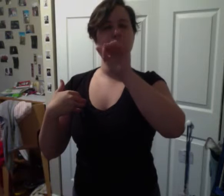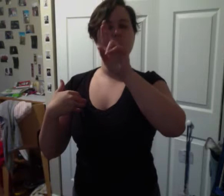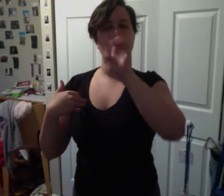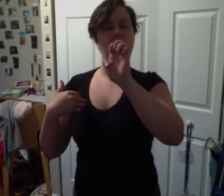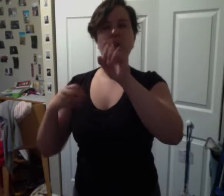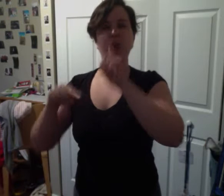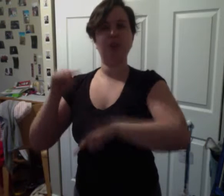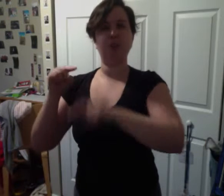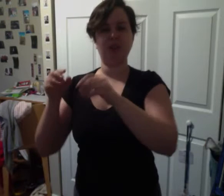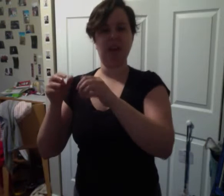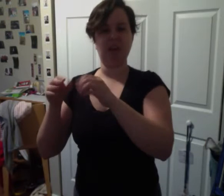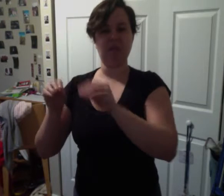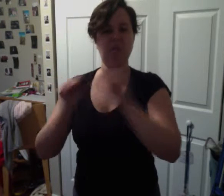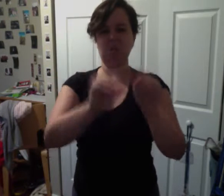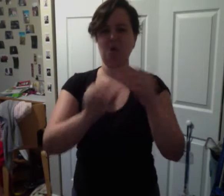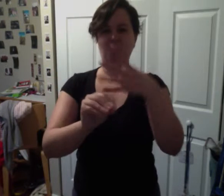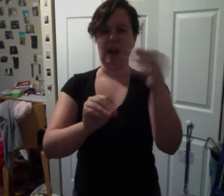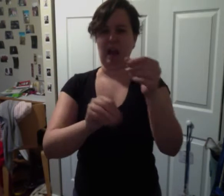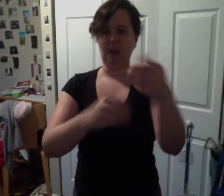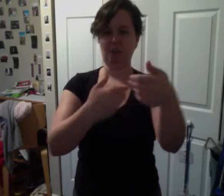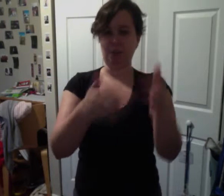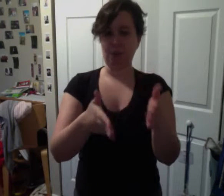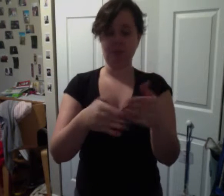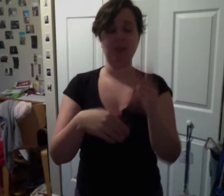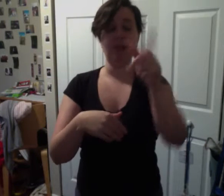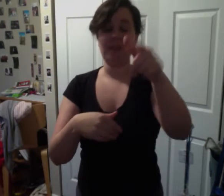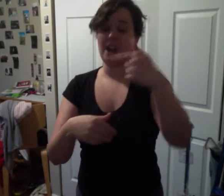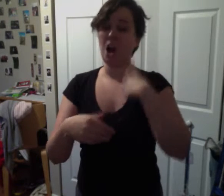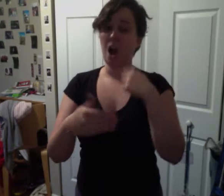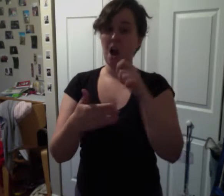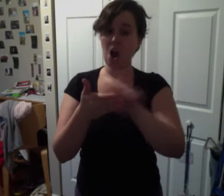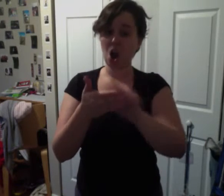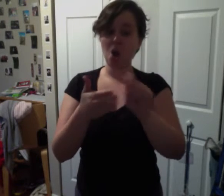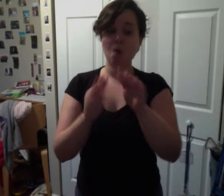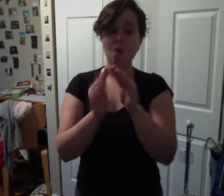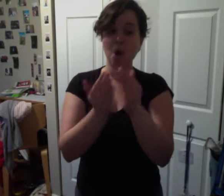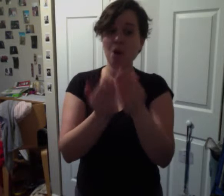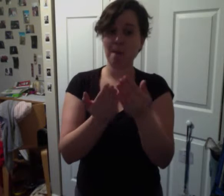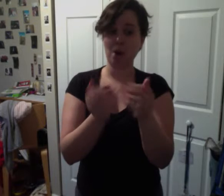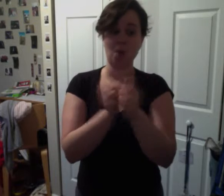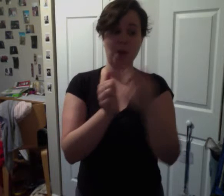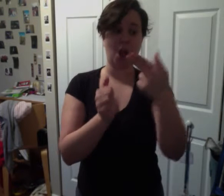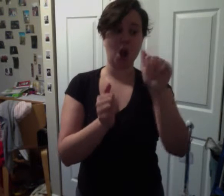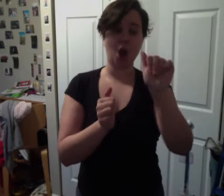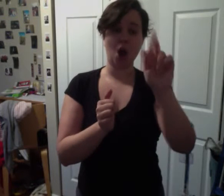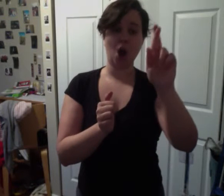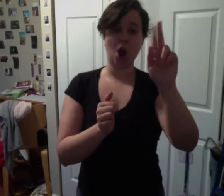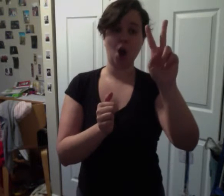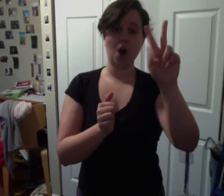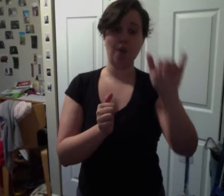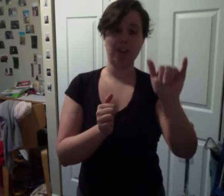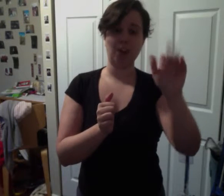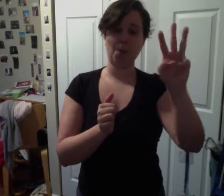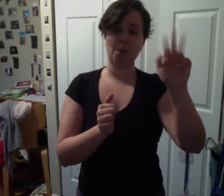photographer Harvey Wang. I remember walking into a flophouse with an early version of the book and showing one of the guys his